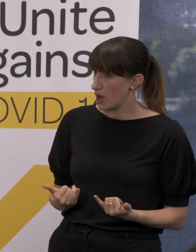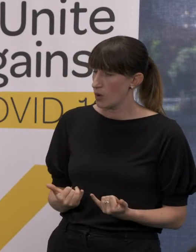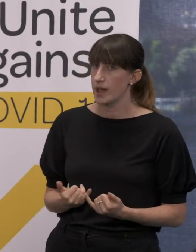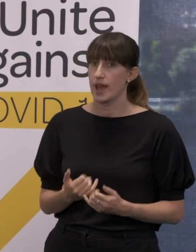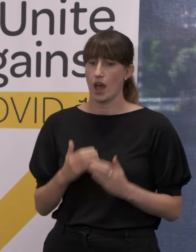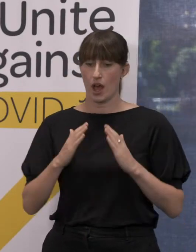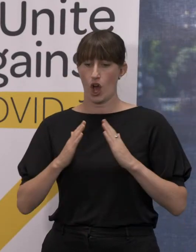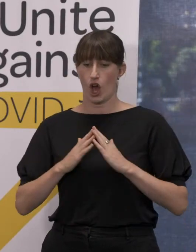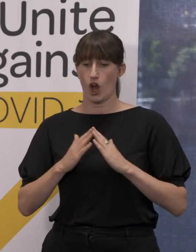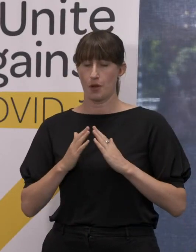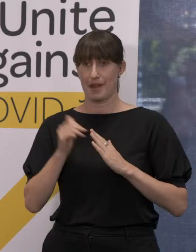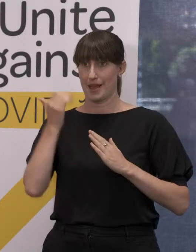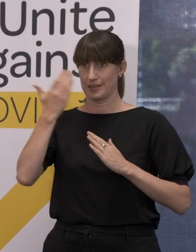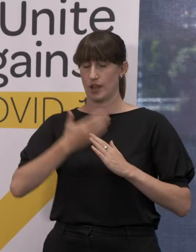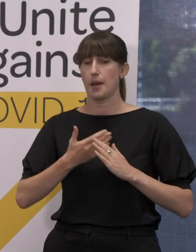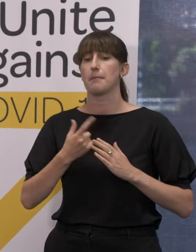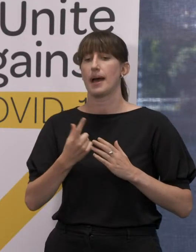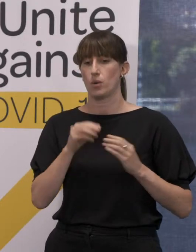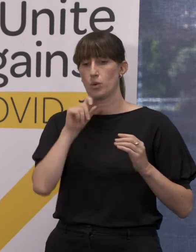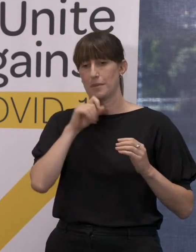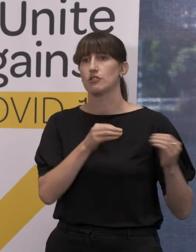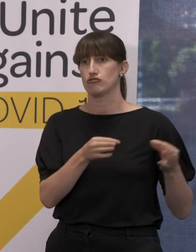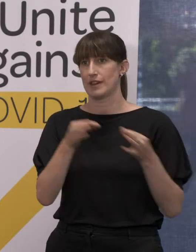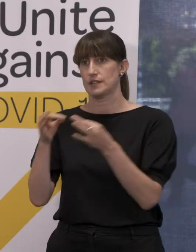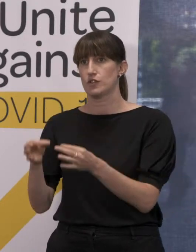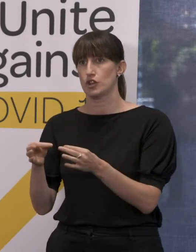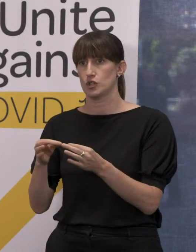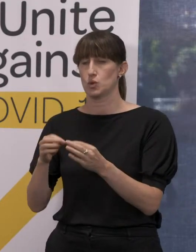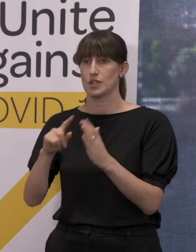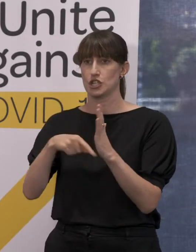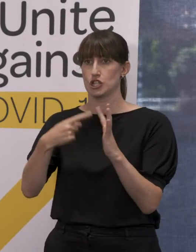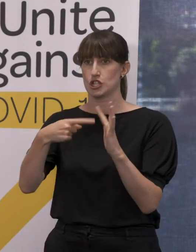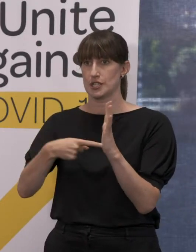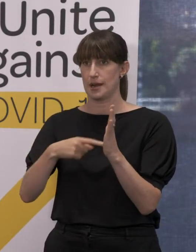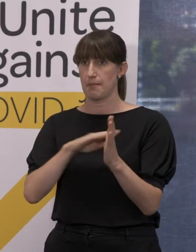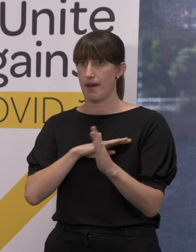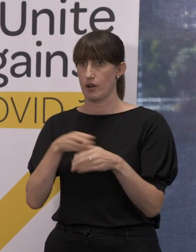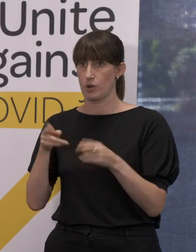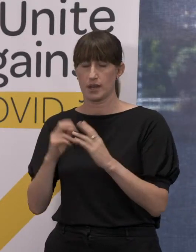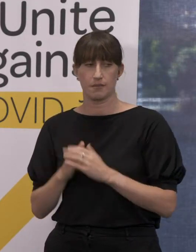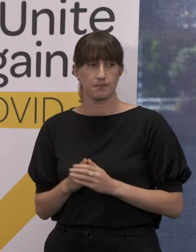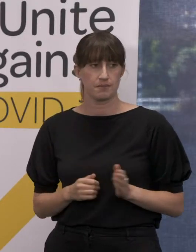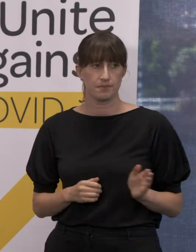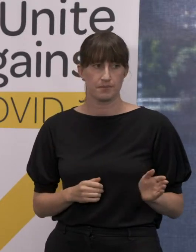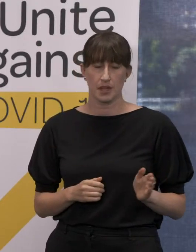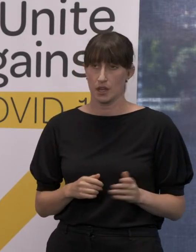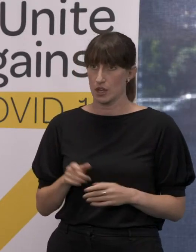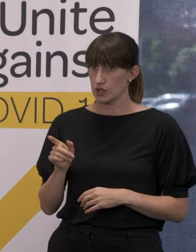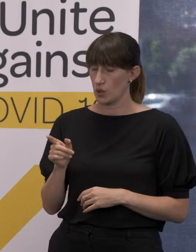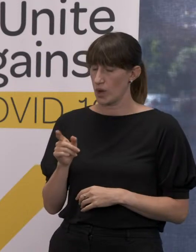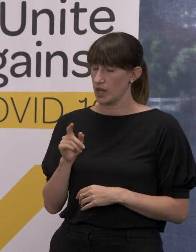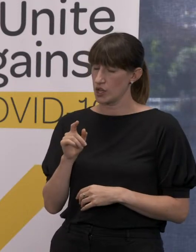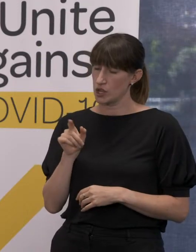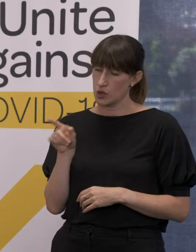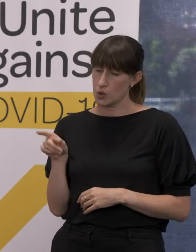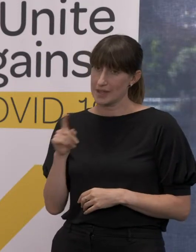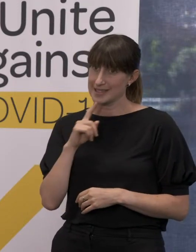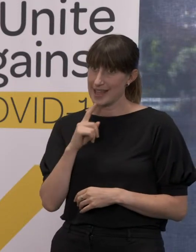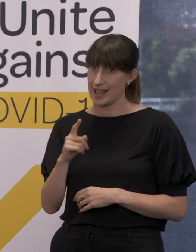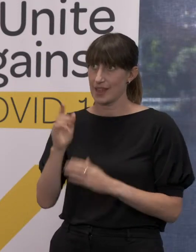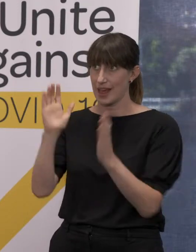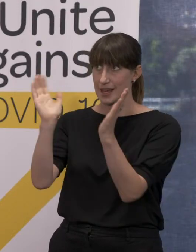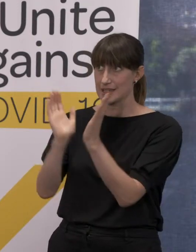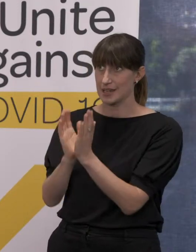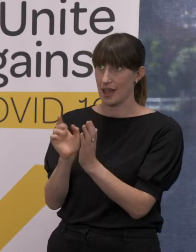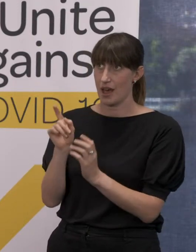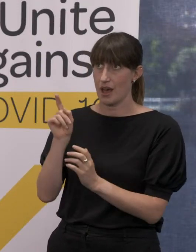Park quarantine facility. In terms of the arrivals from India, are you essentially indicating here that the MIQ facility system can't cope with this number